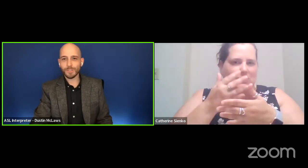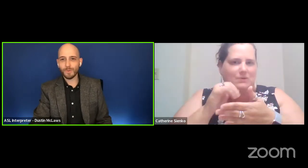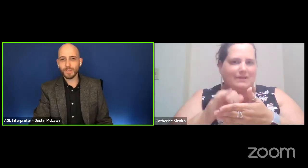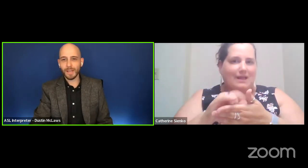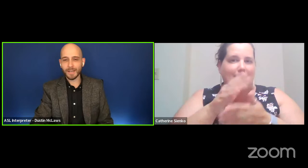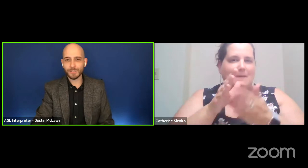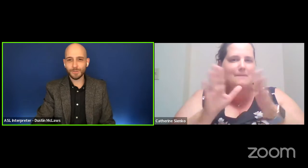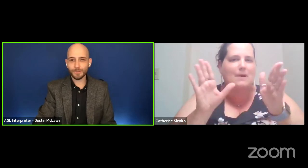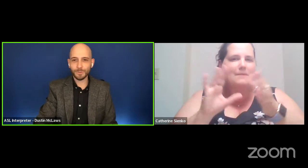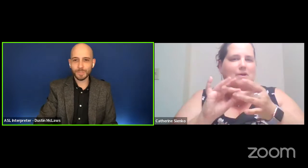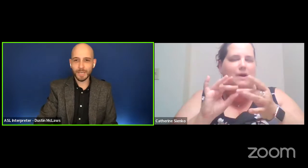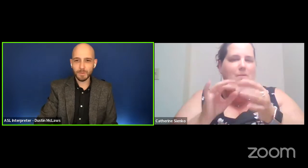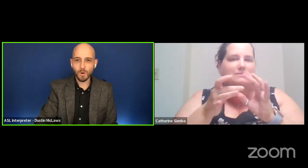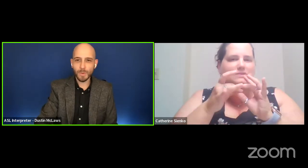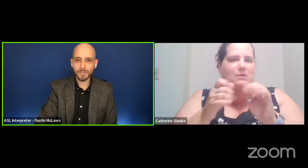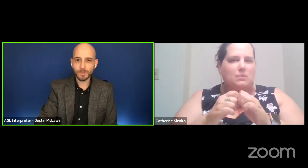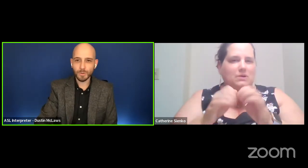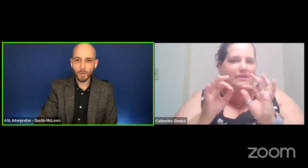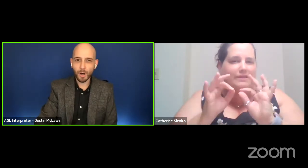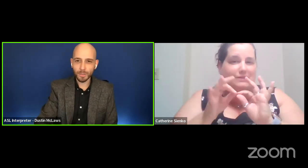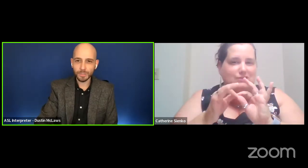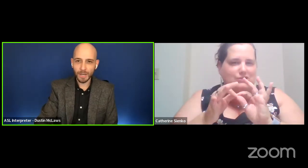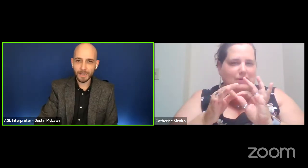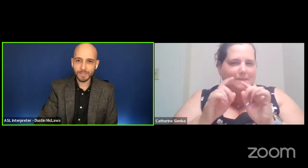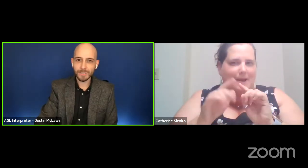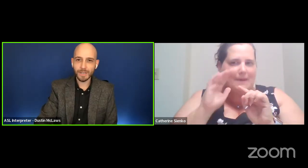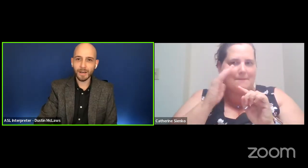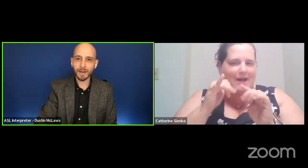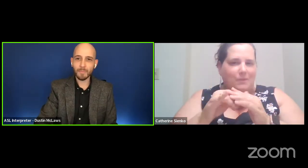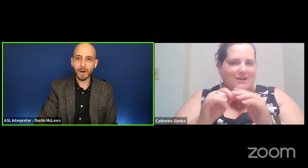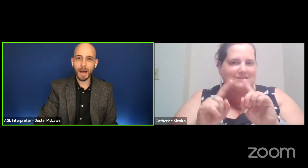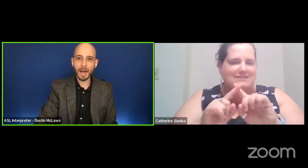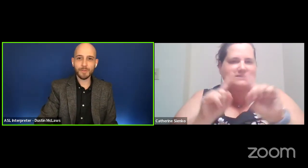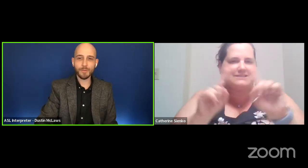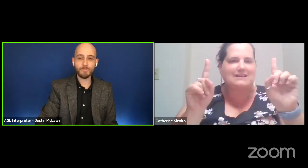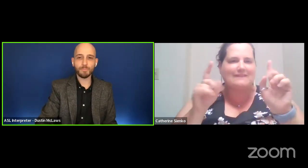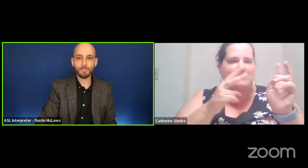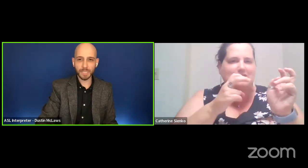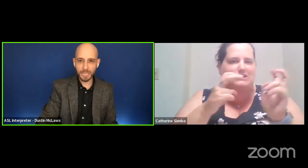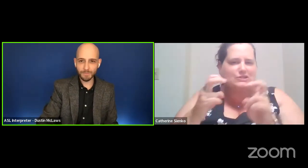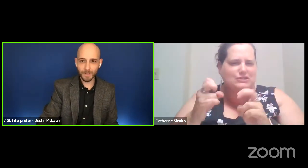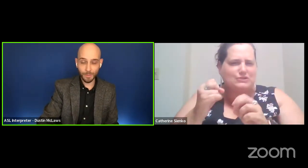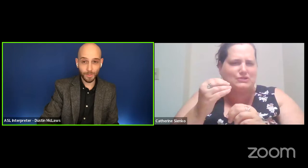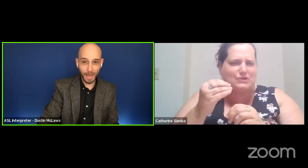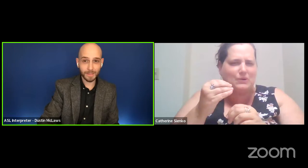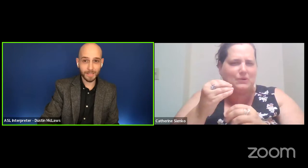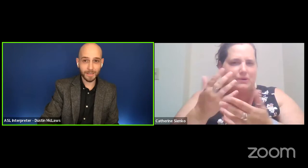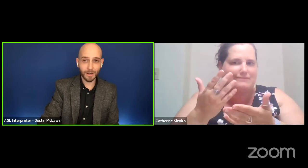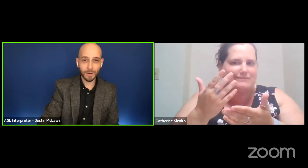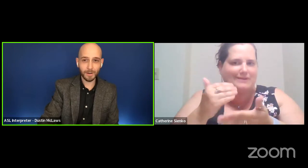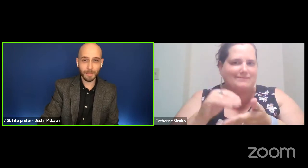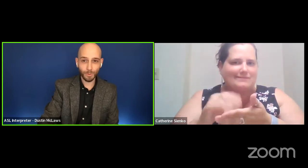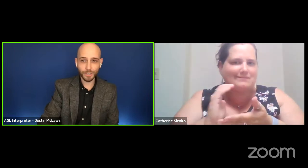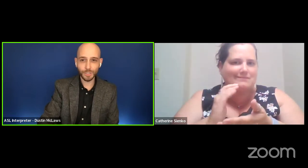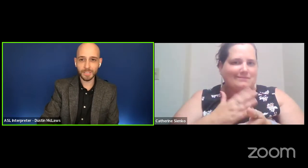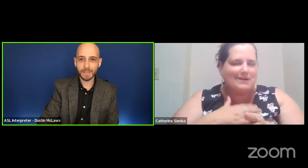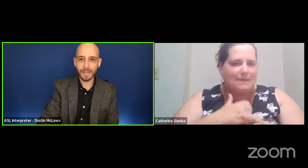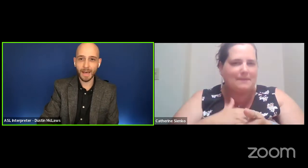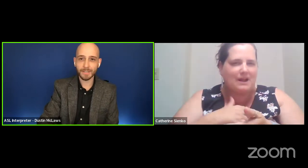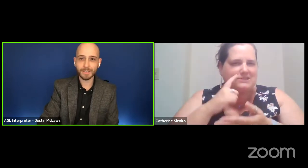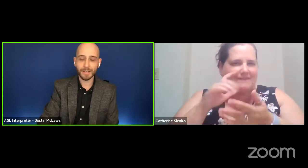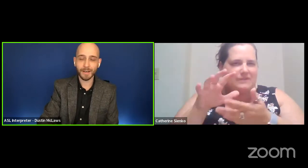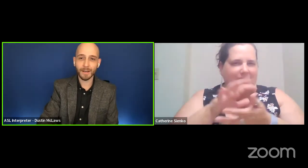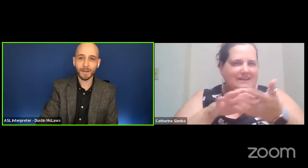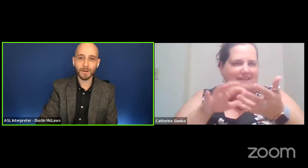Board members, I would like to take a moment to apologize. I believe I've had the impression